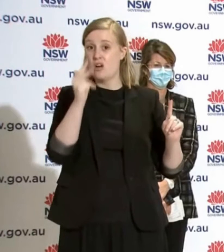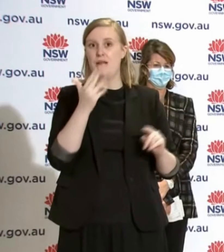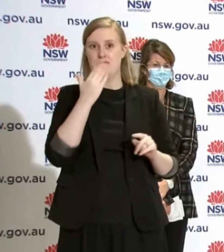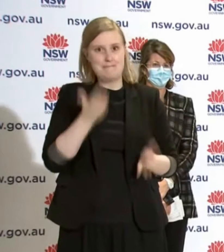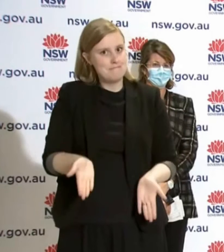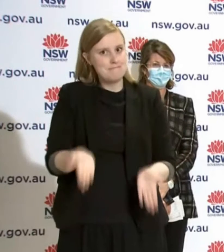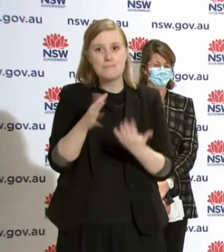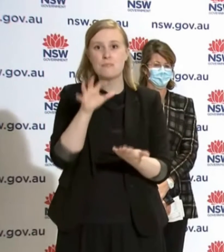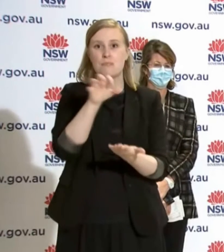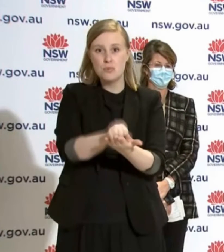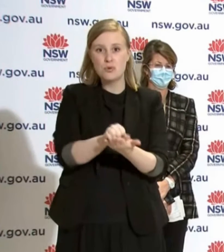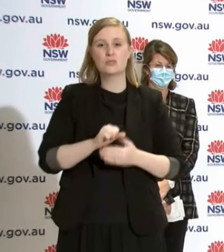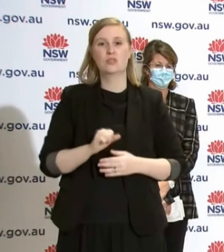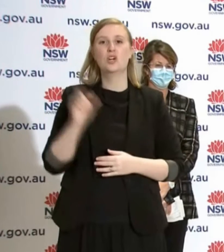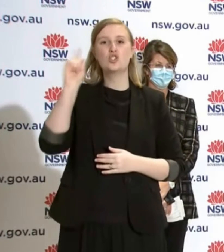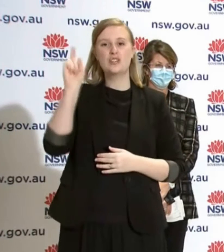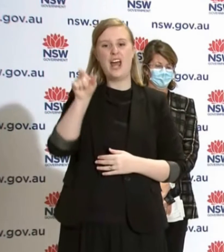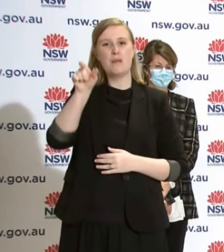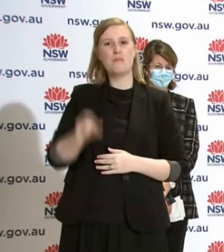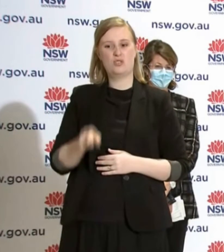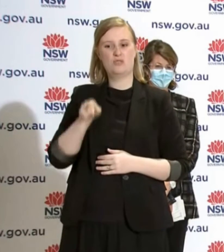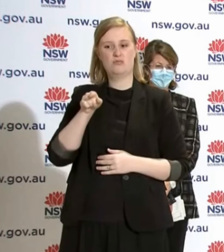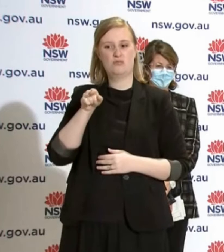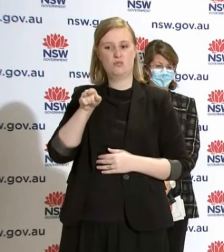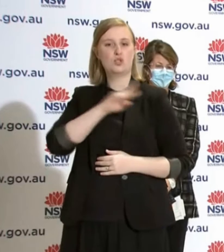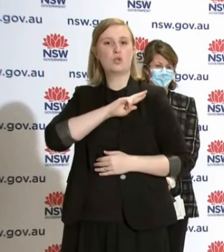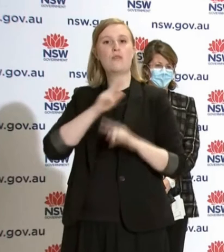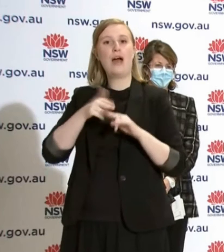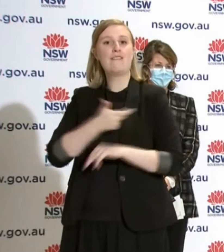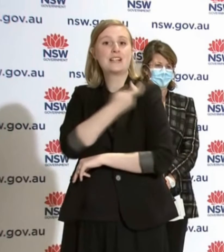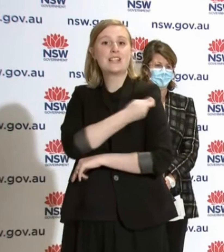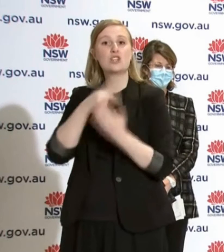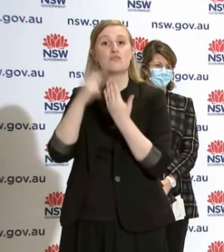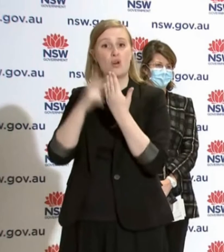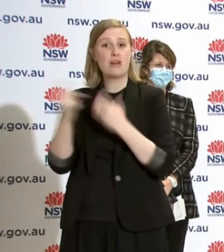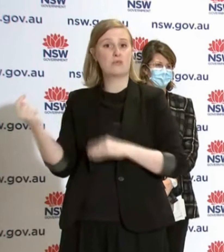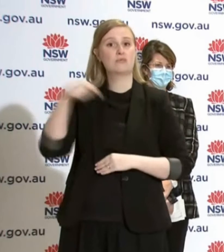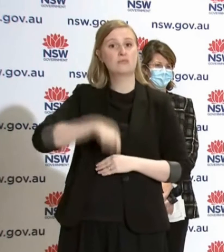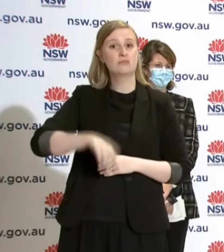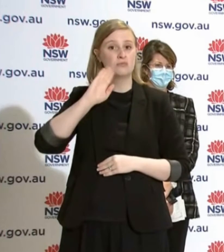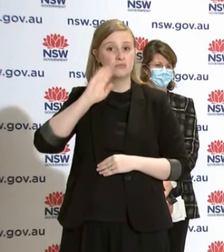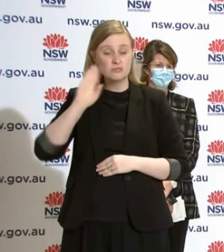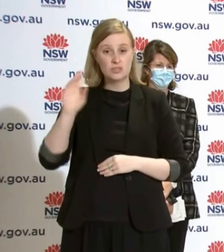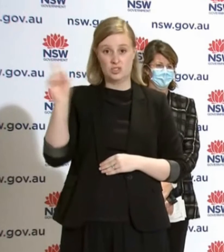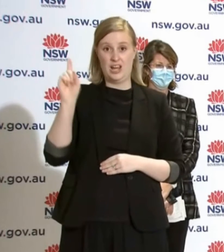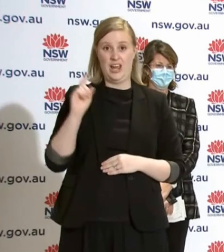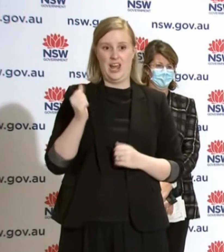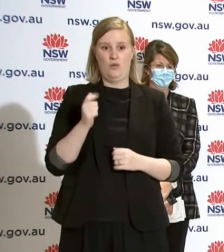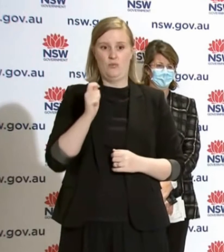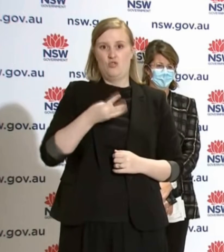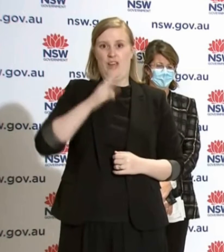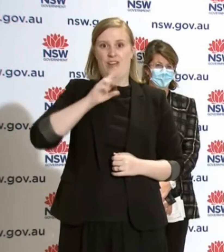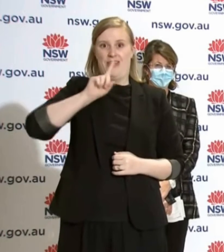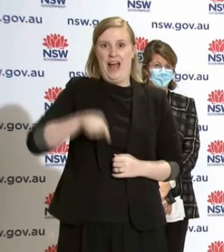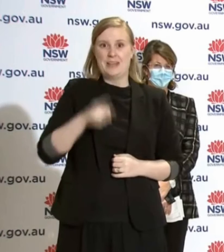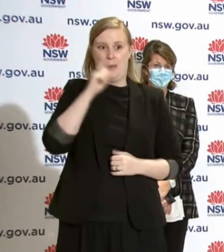runs our vaccination program, is here to talk about that further. To date, we've received nearly 300,000 bookings of people in that age group, but we want to